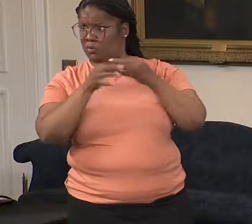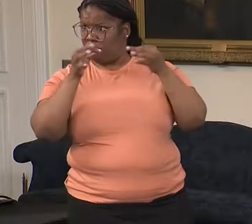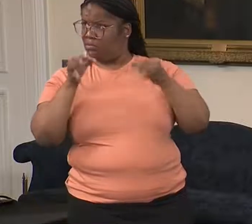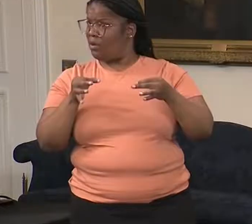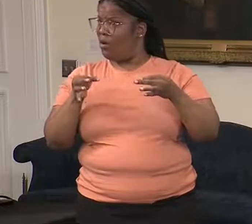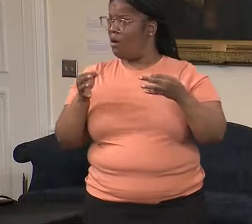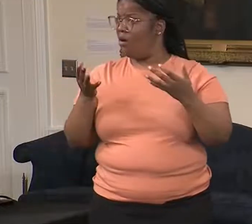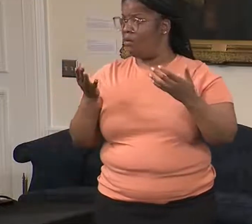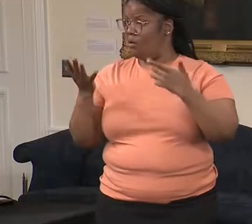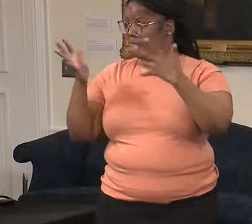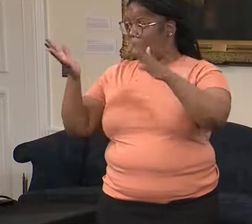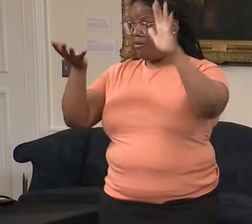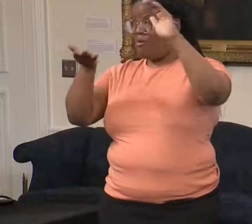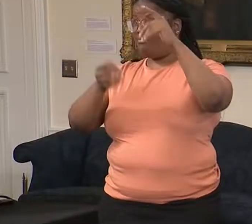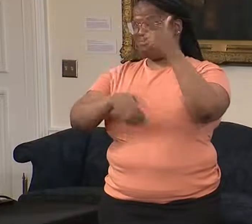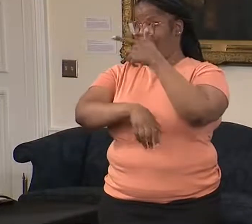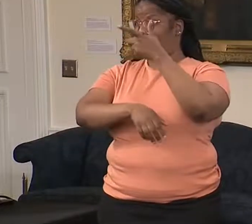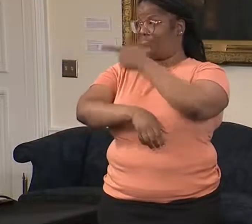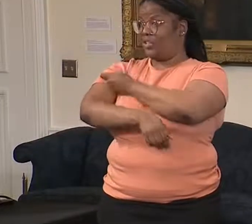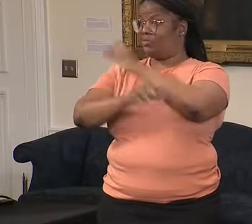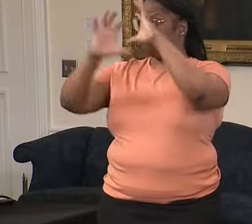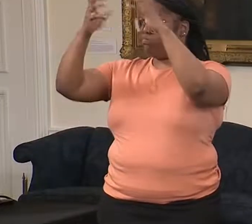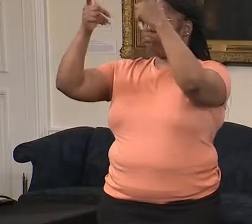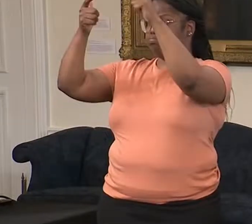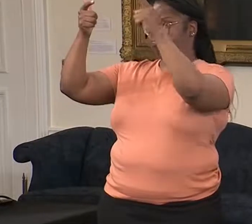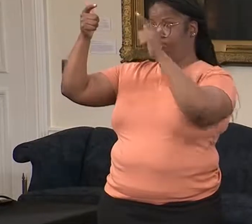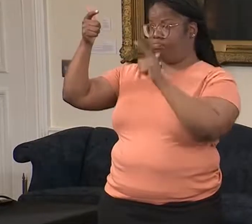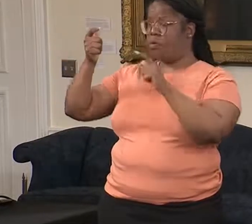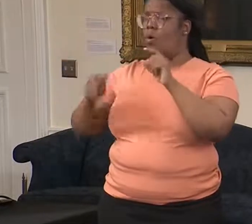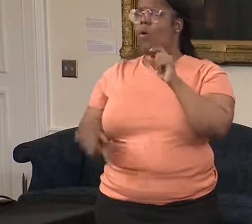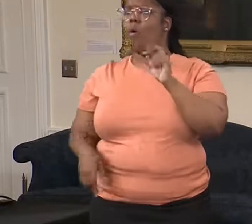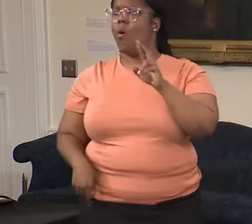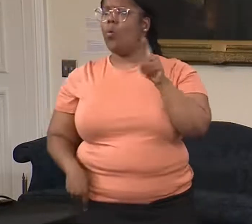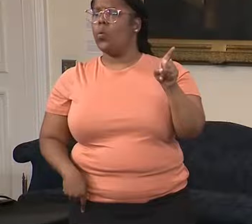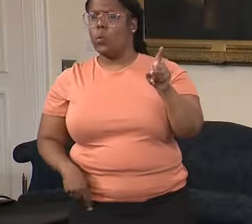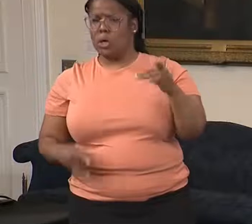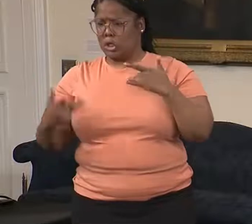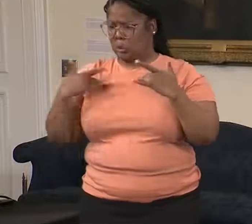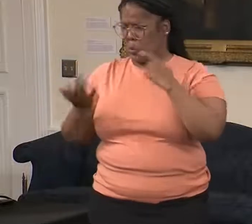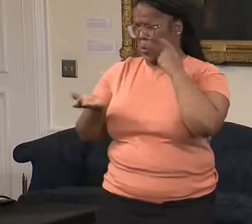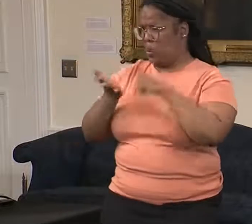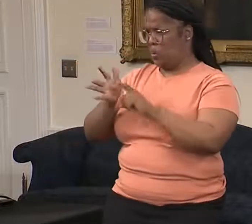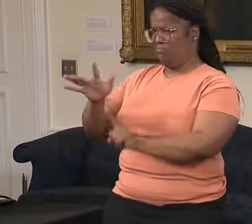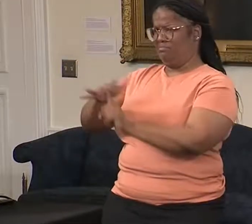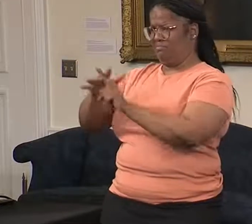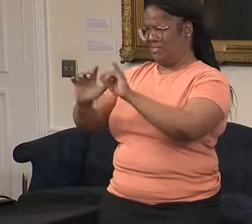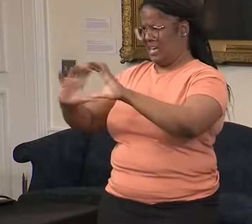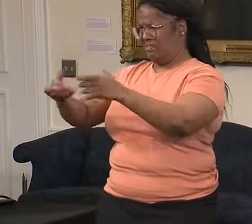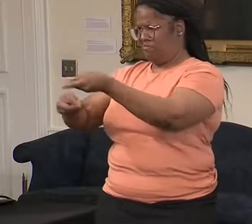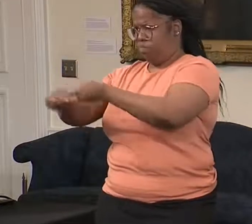the vaccination groups that have been existing previously? And how much of this is a real concern about these variants